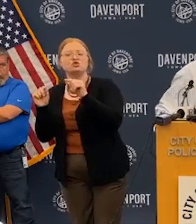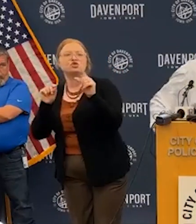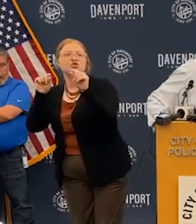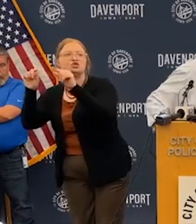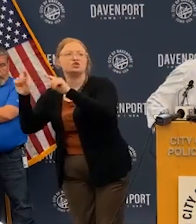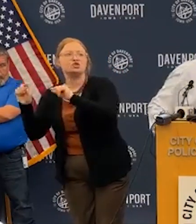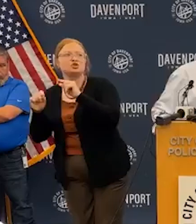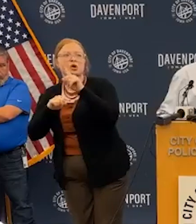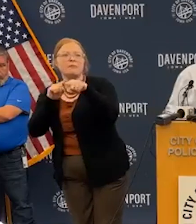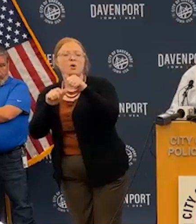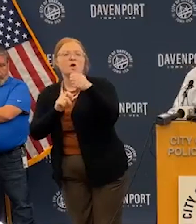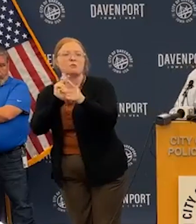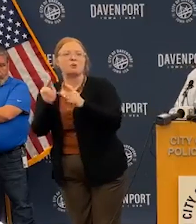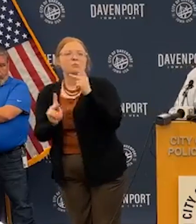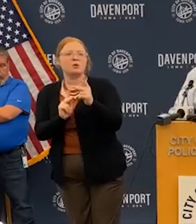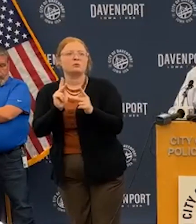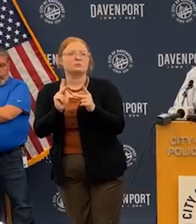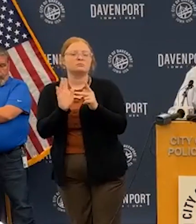It's me.